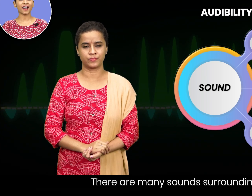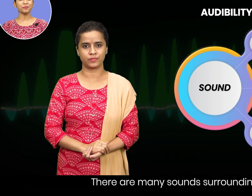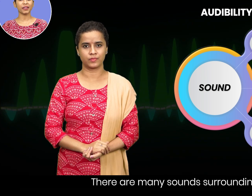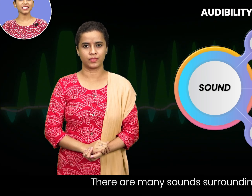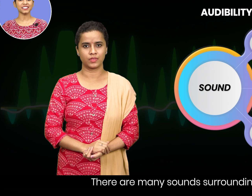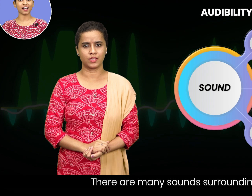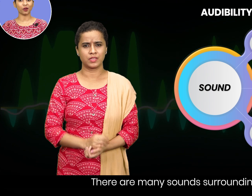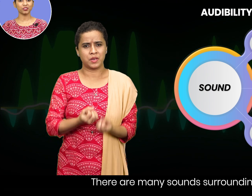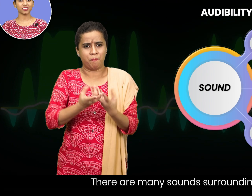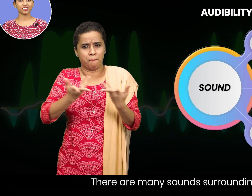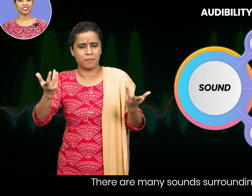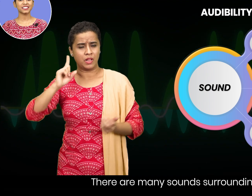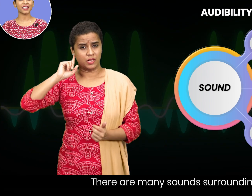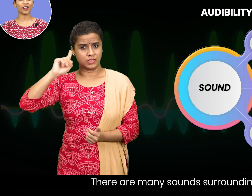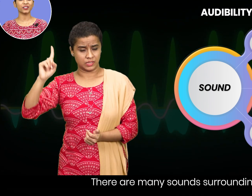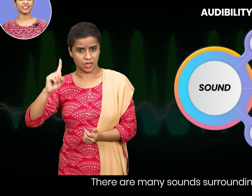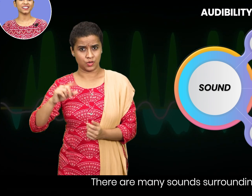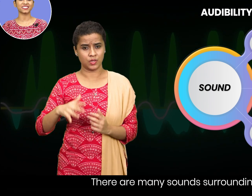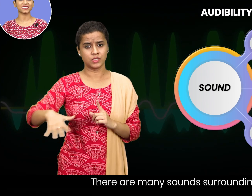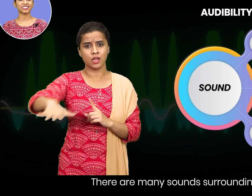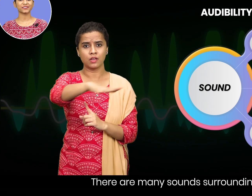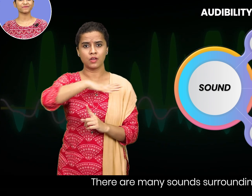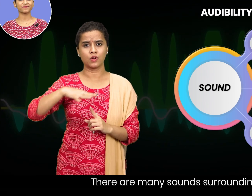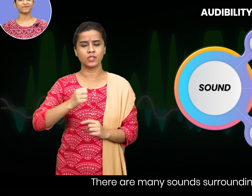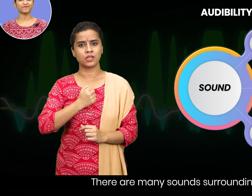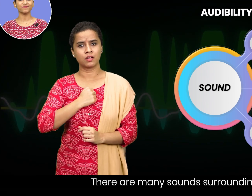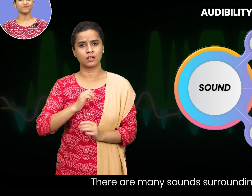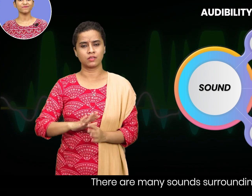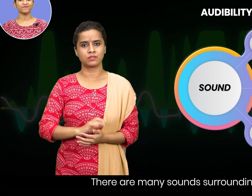There are many sounds surrounding us.